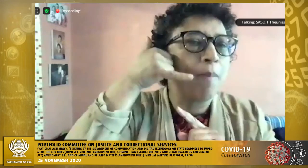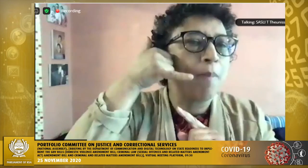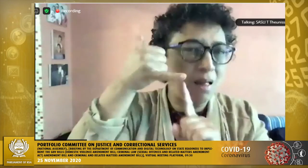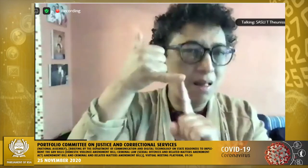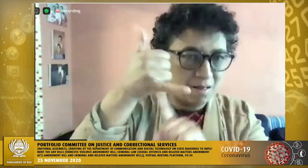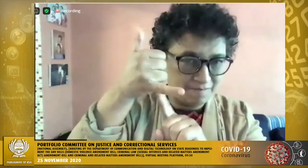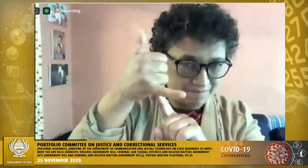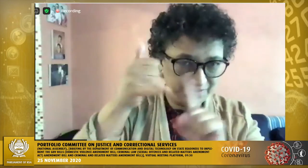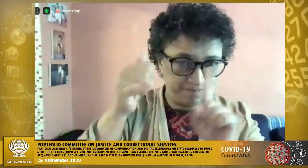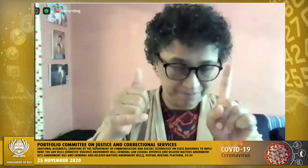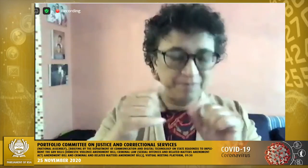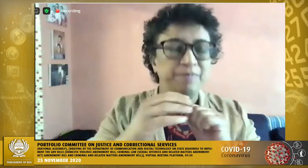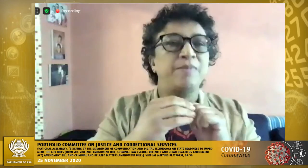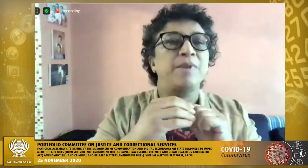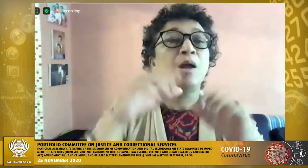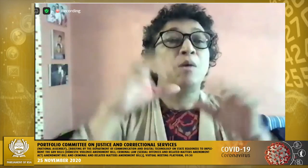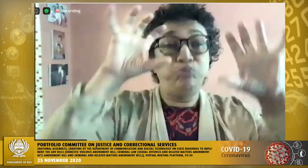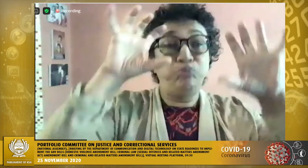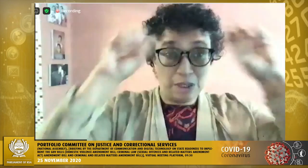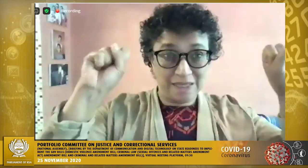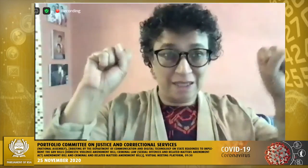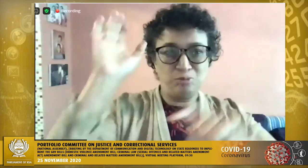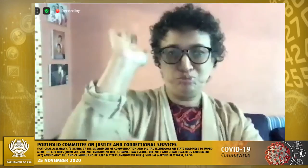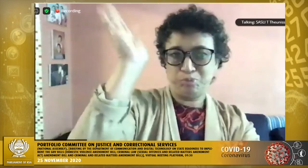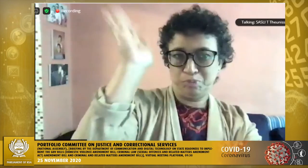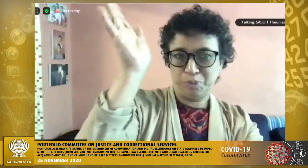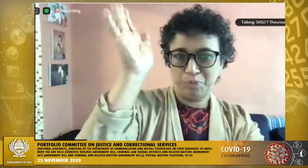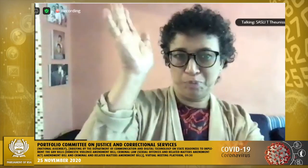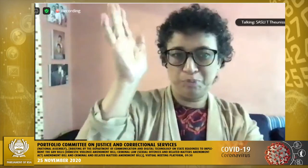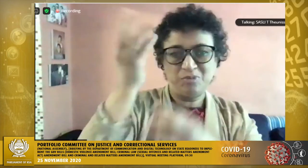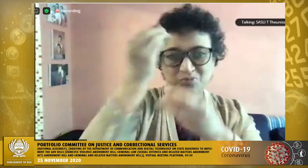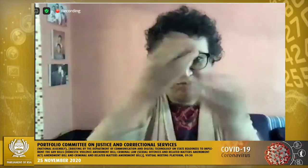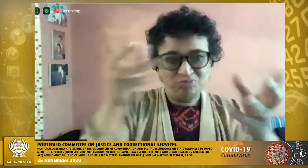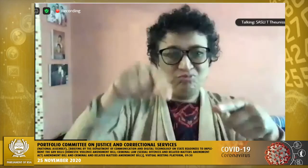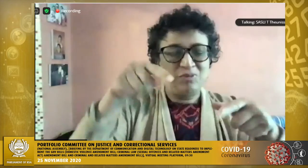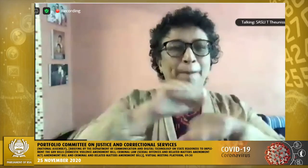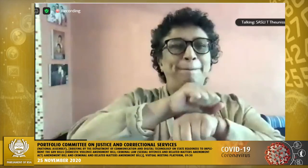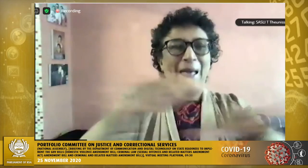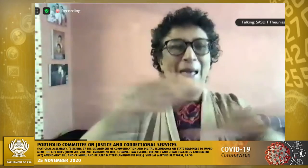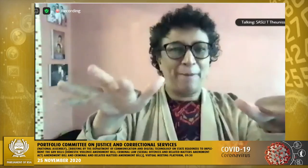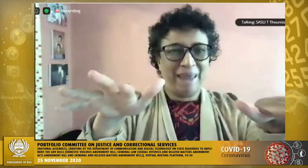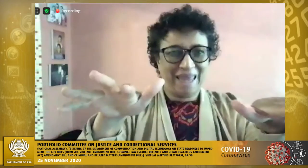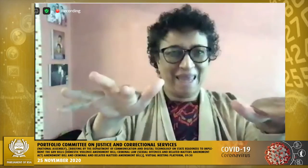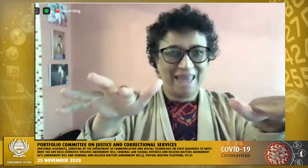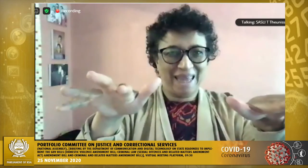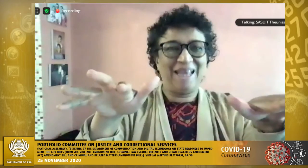When chairperson asked with regard to the mobile operators, now the president, when he